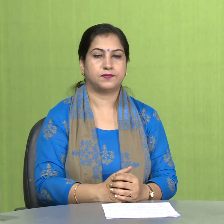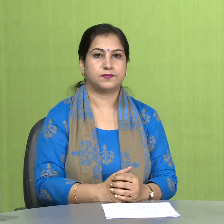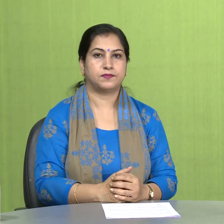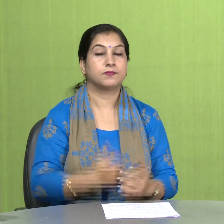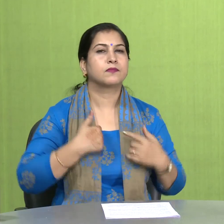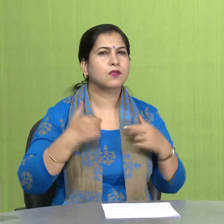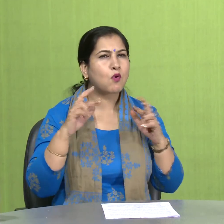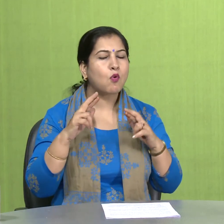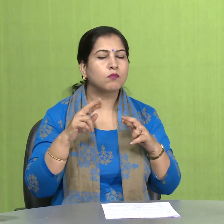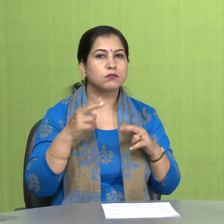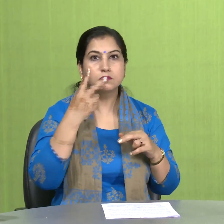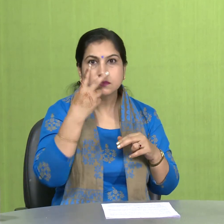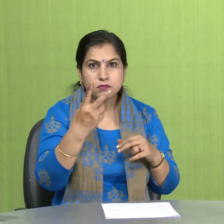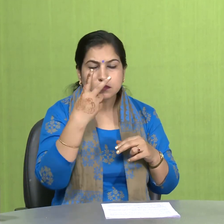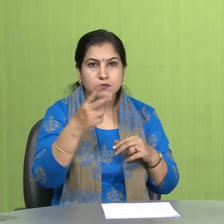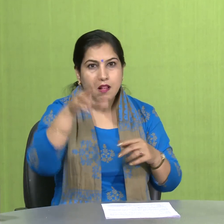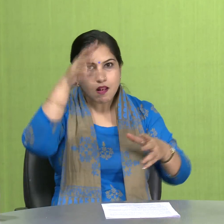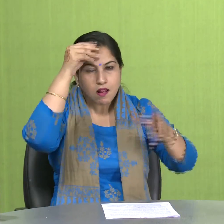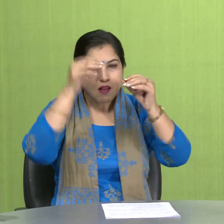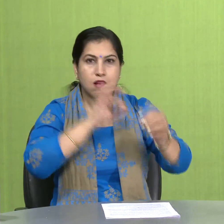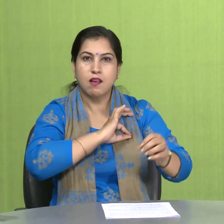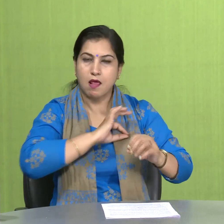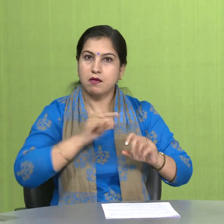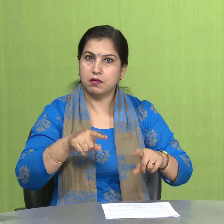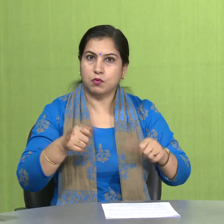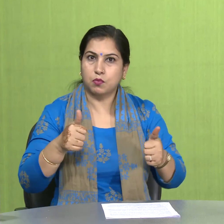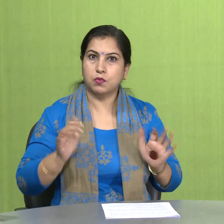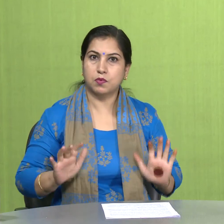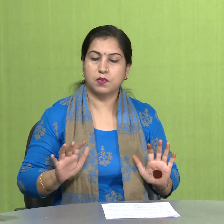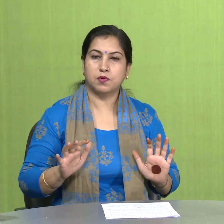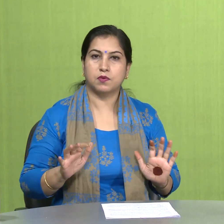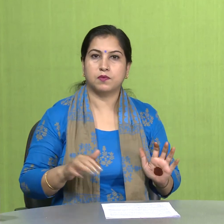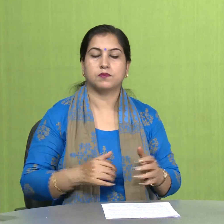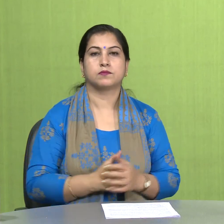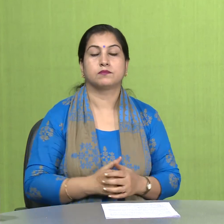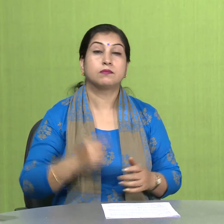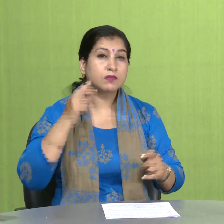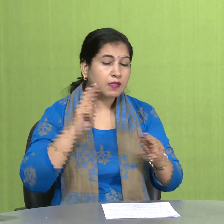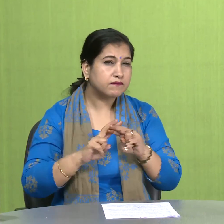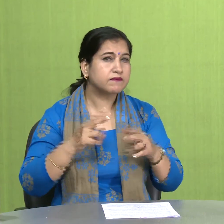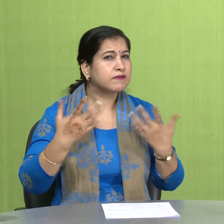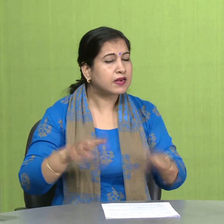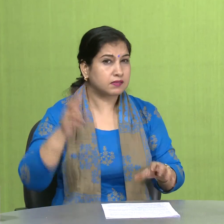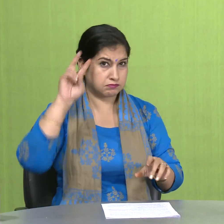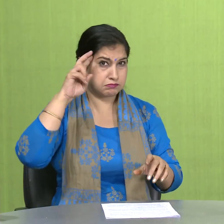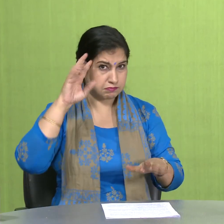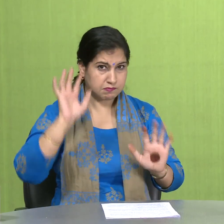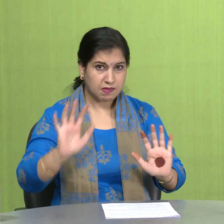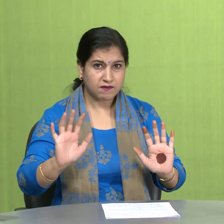I hope you liked watching this video. If you have any queries, you